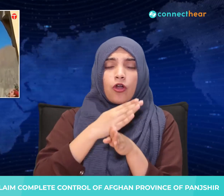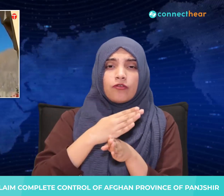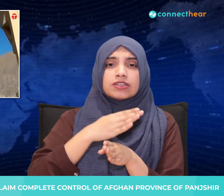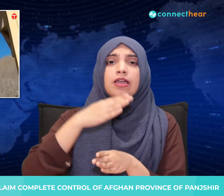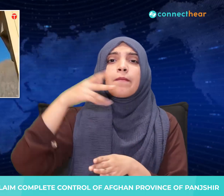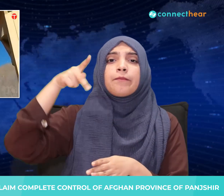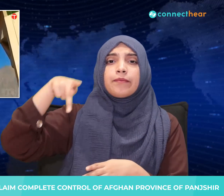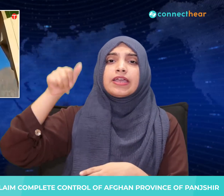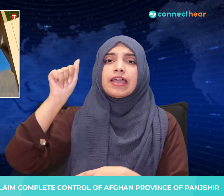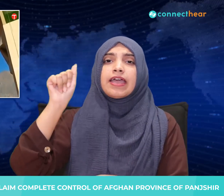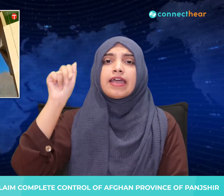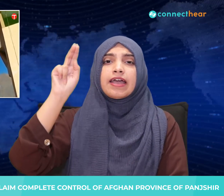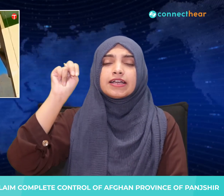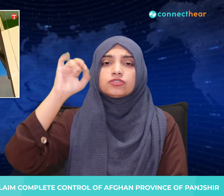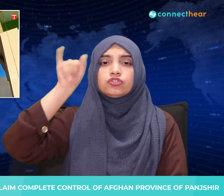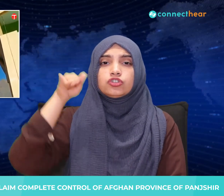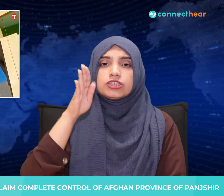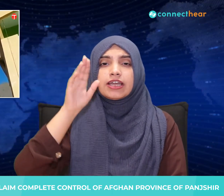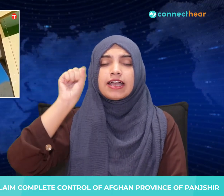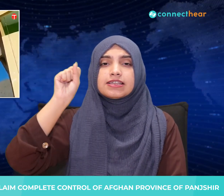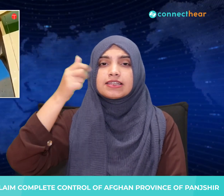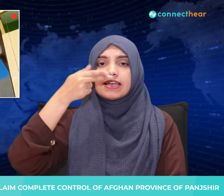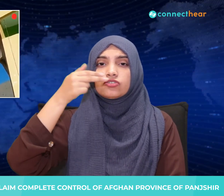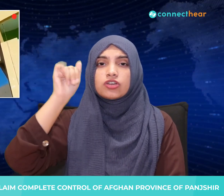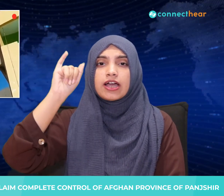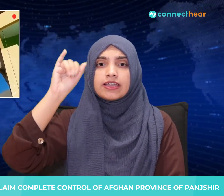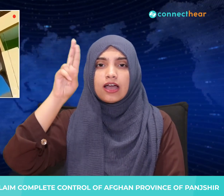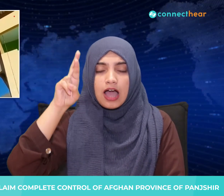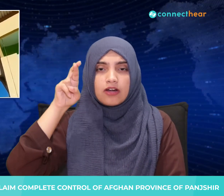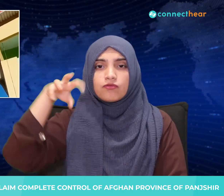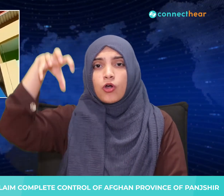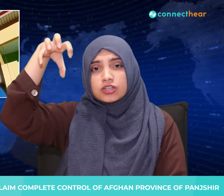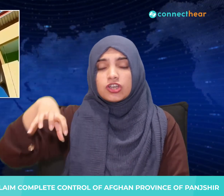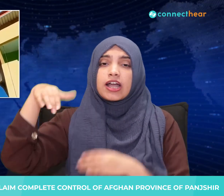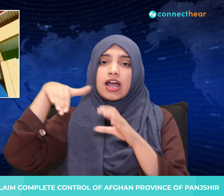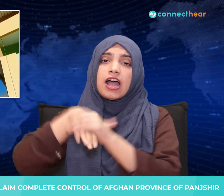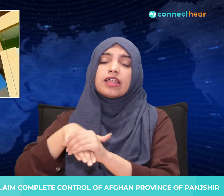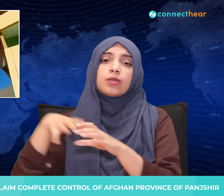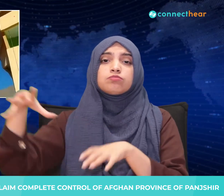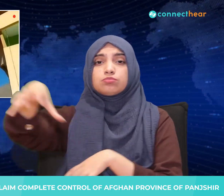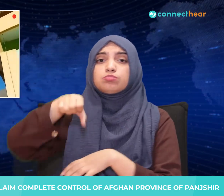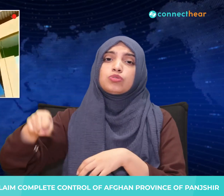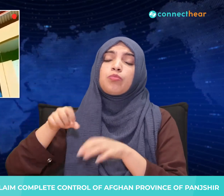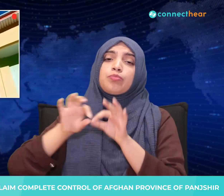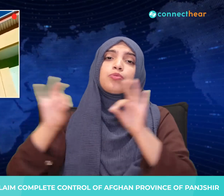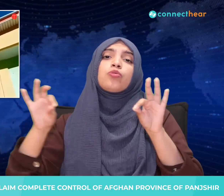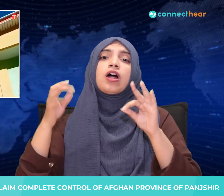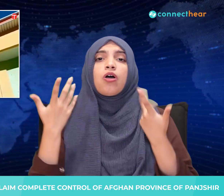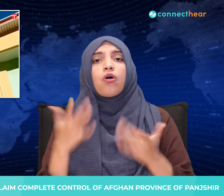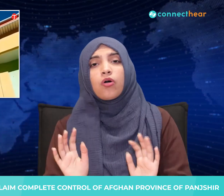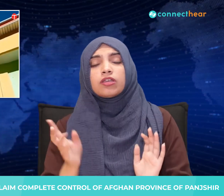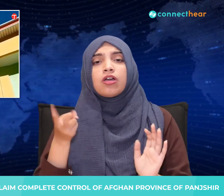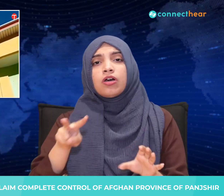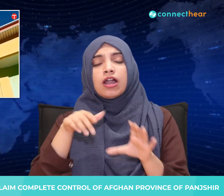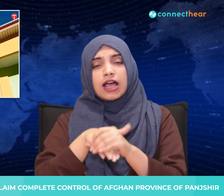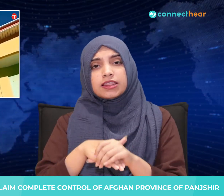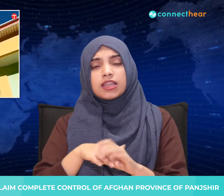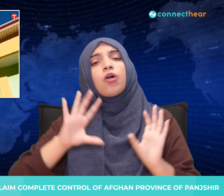province, the last area in Afghanistan being held by resistance forces, the group's